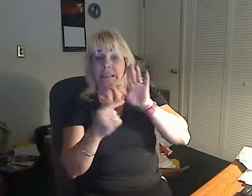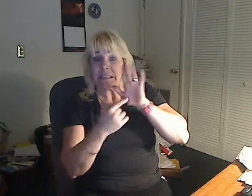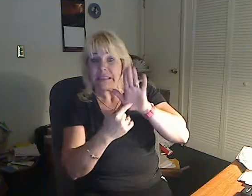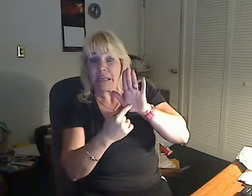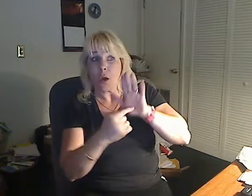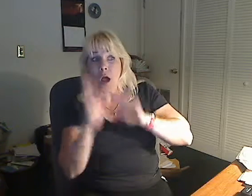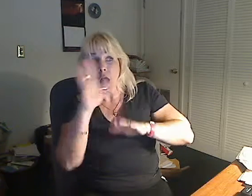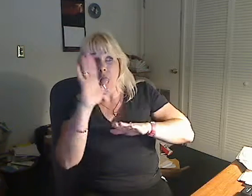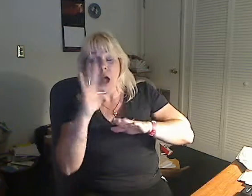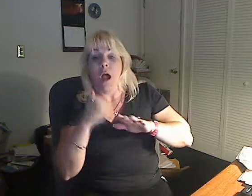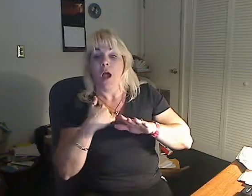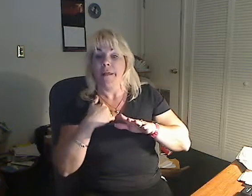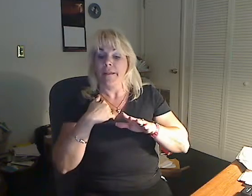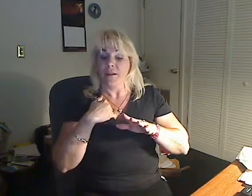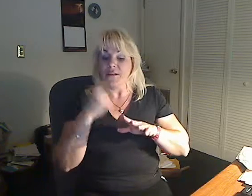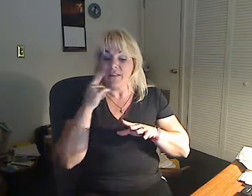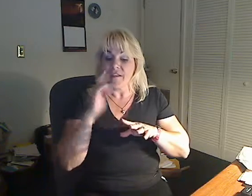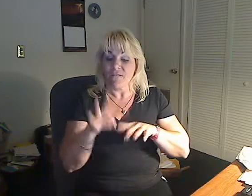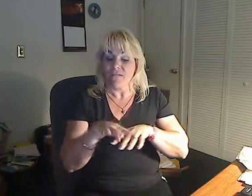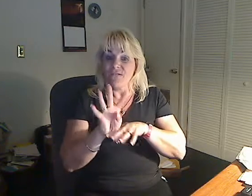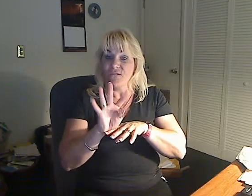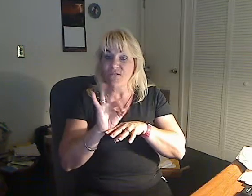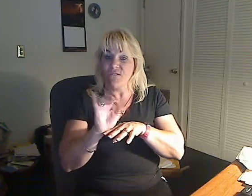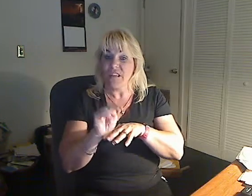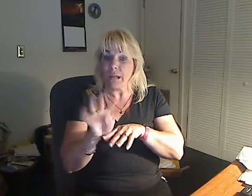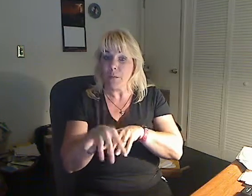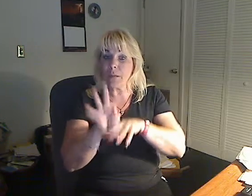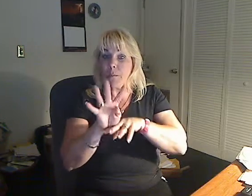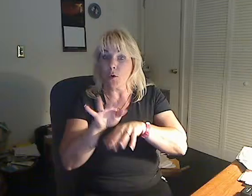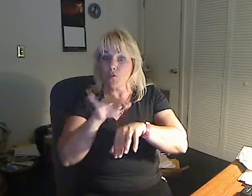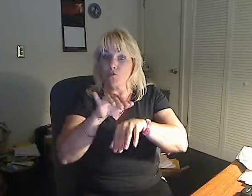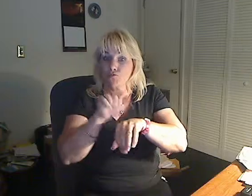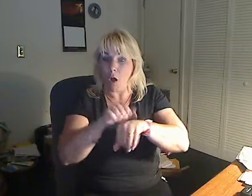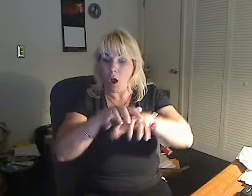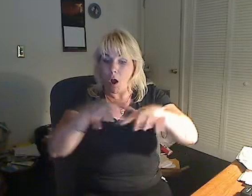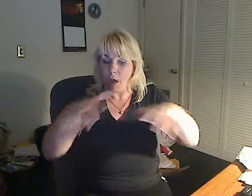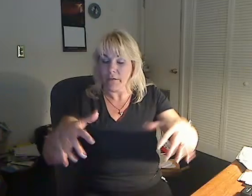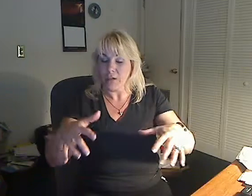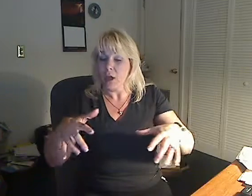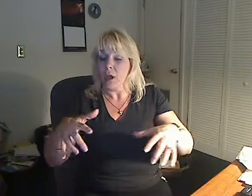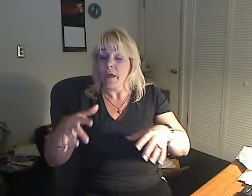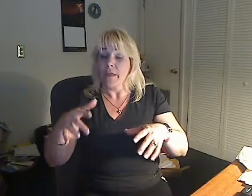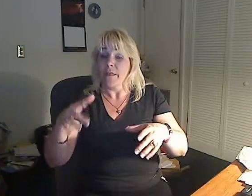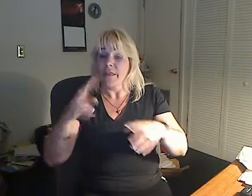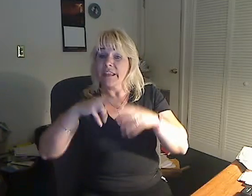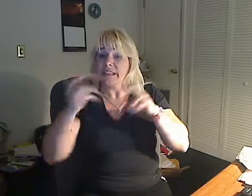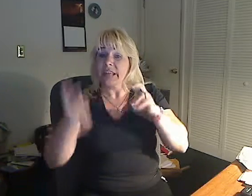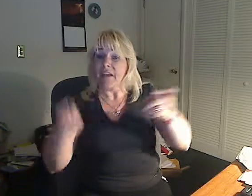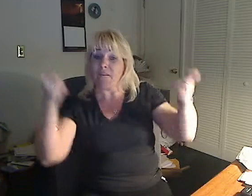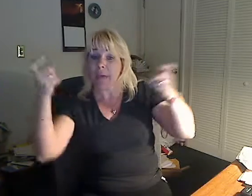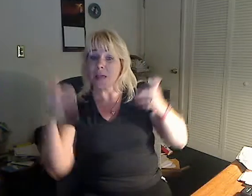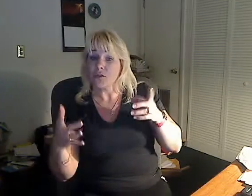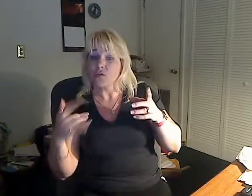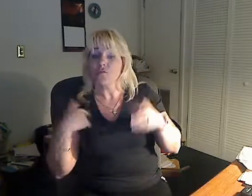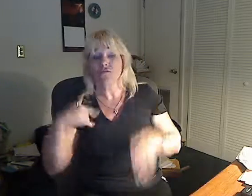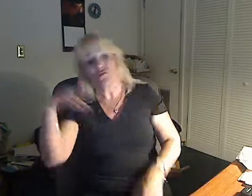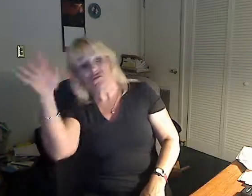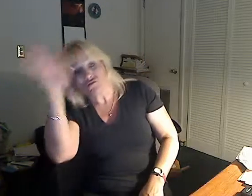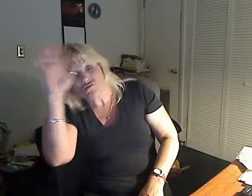comes up. And we looked over, and there was a rockfish probably 3 feet around, and he got